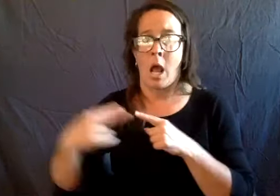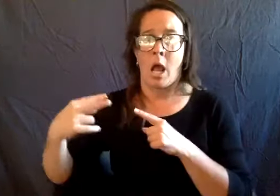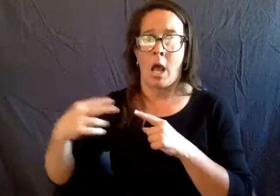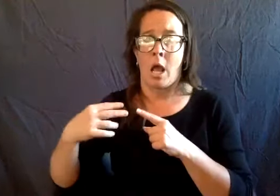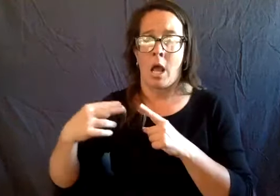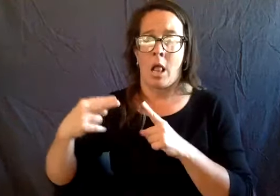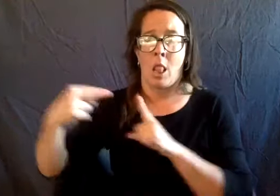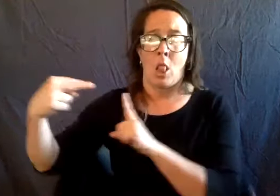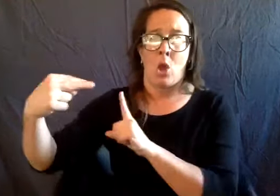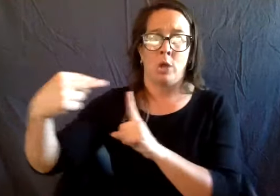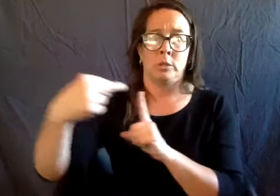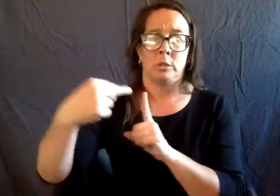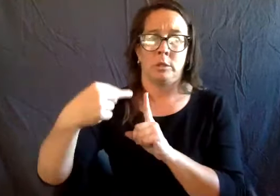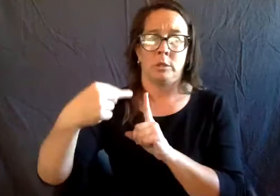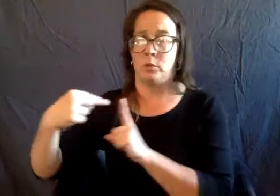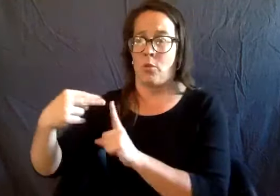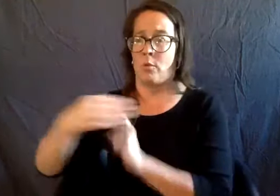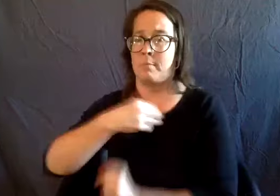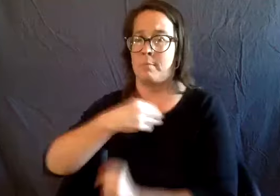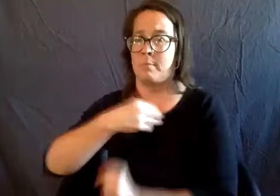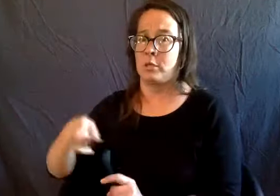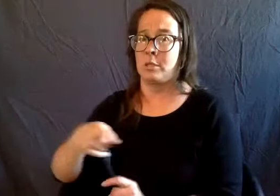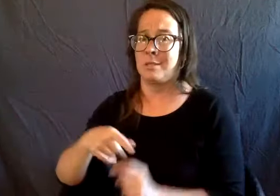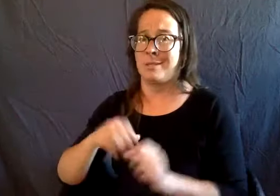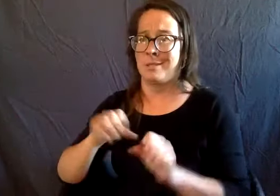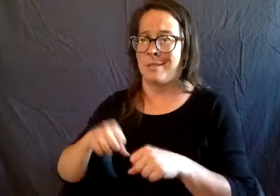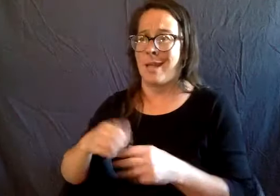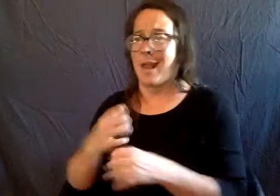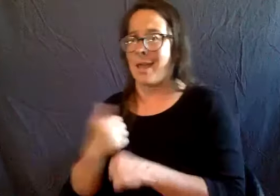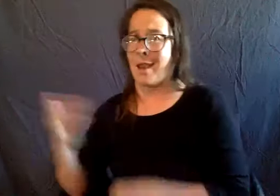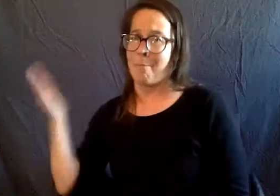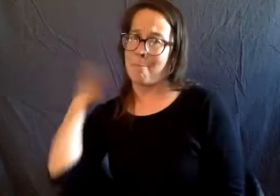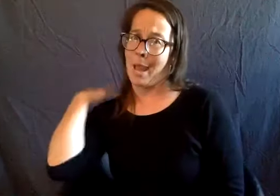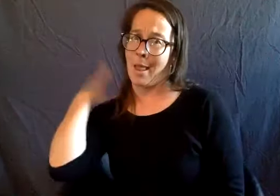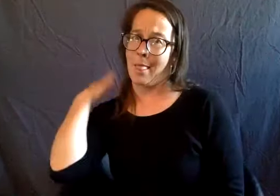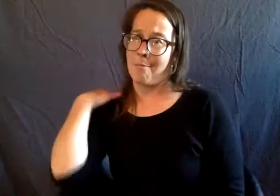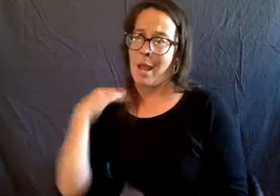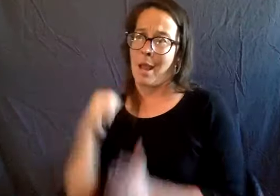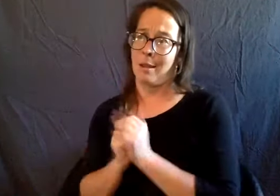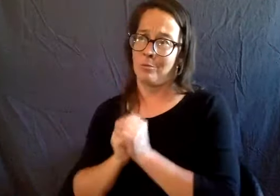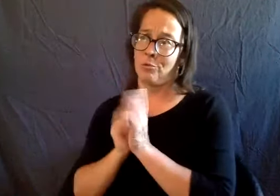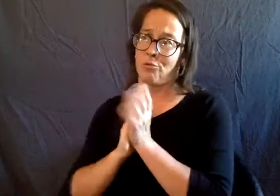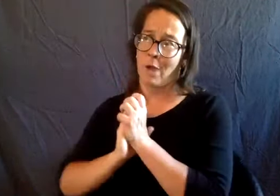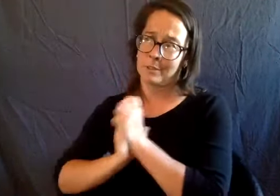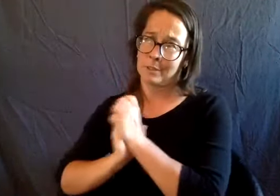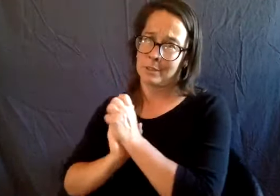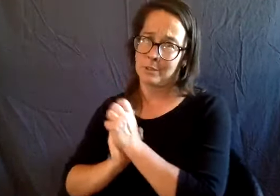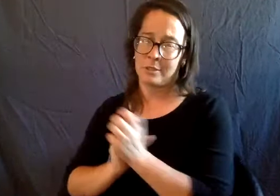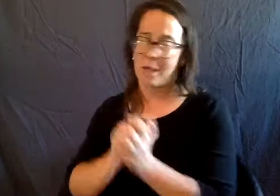look to those members of the fellowship. Can I get the pat on the back? I was not